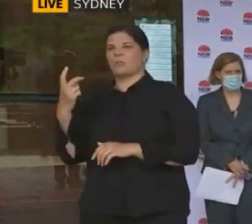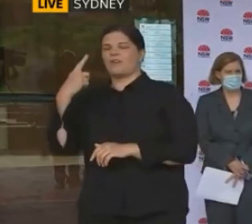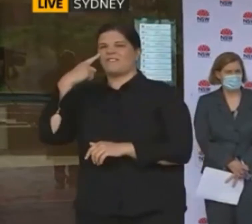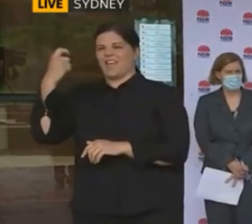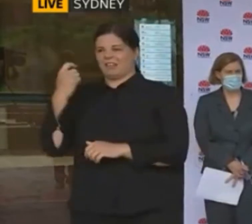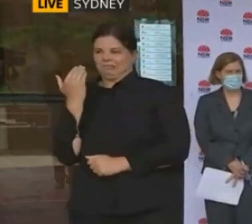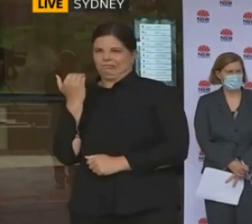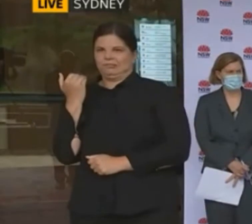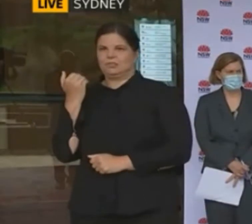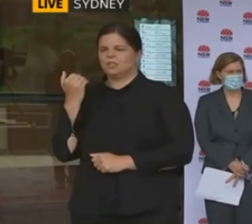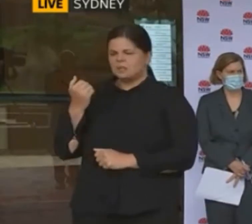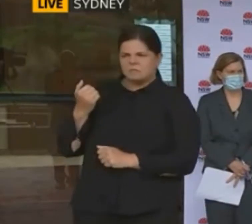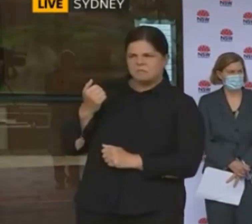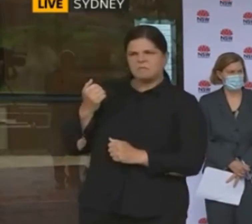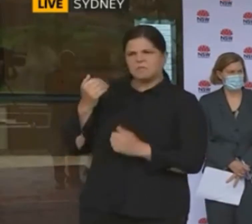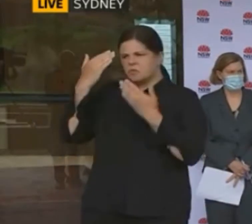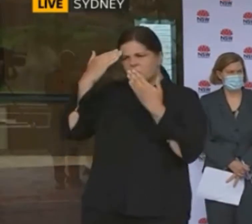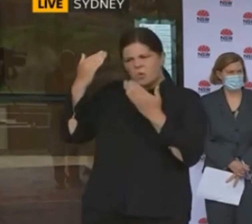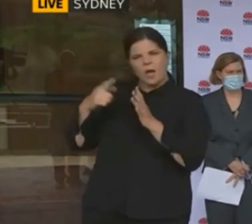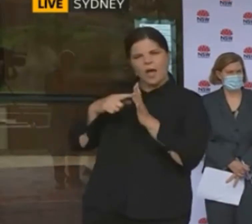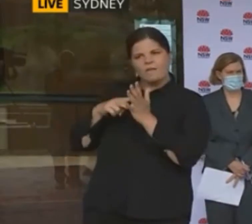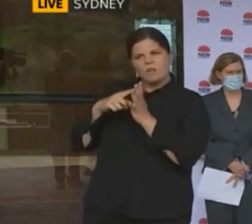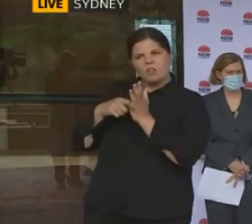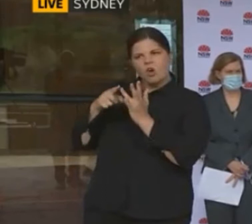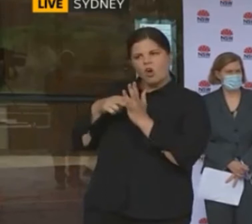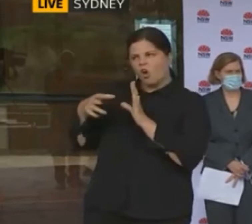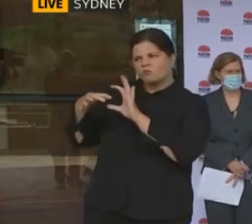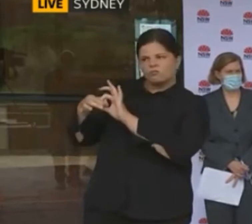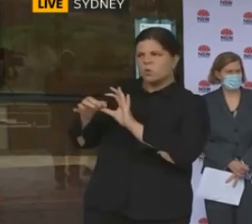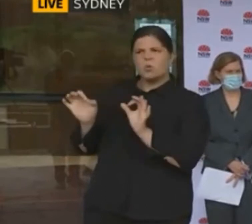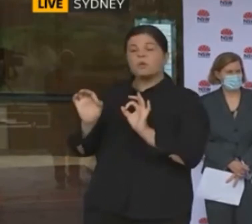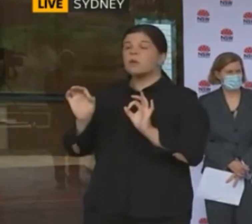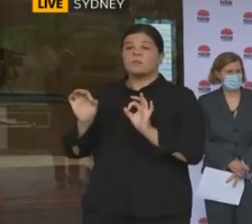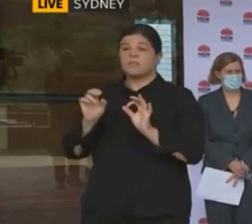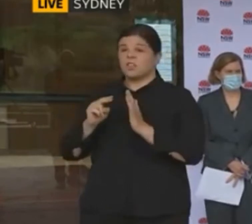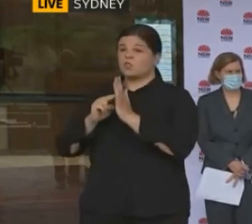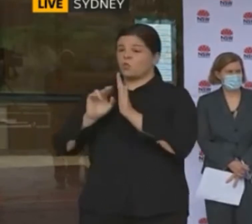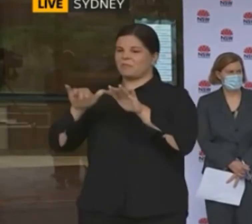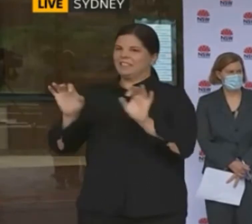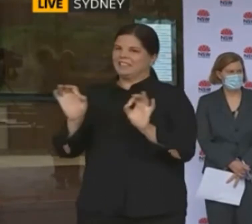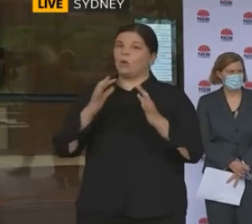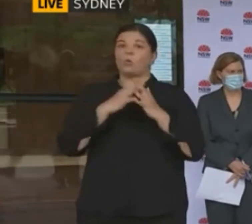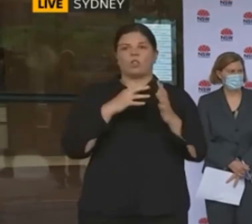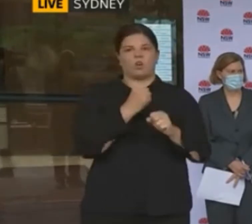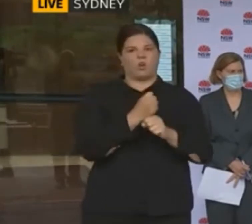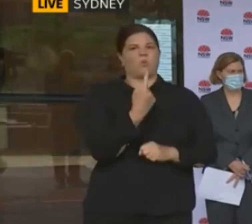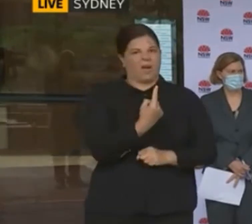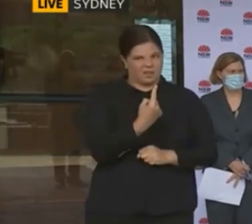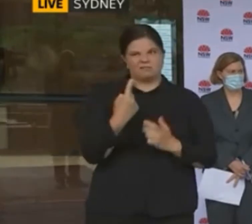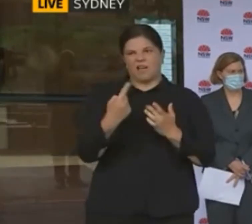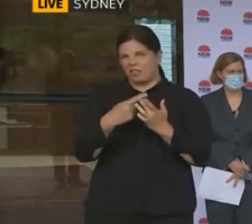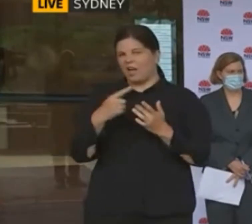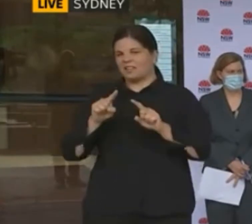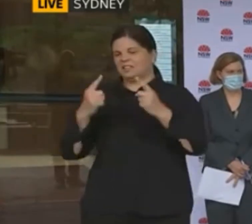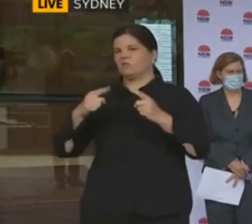established those links to the Avalon cluster. They're cases outside of the Northern Beaches, one of which is from Wollongong. So I'm not ruling out that